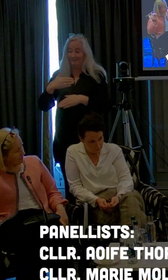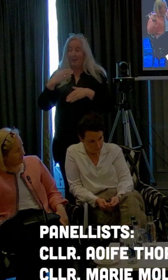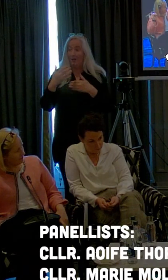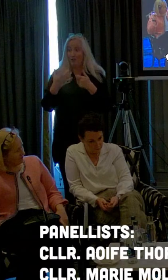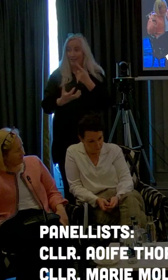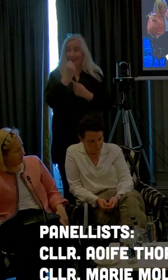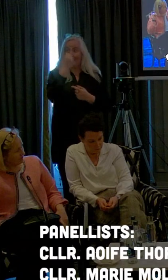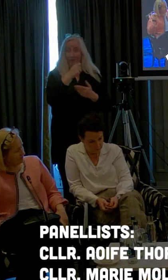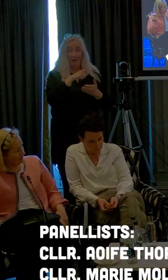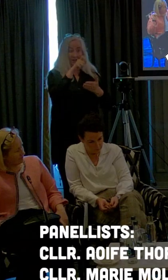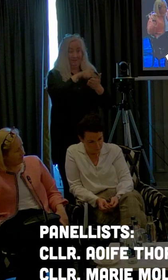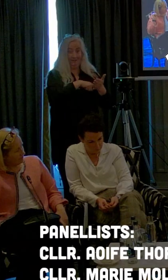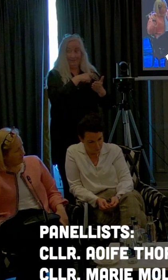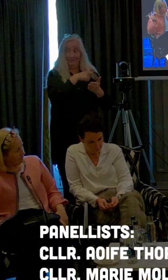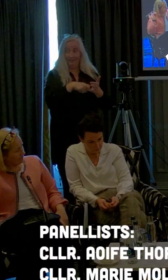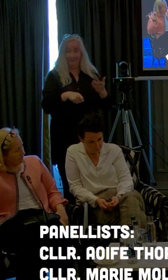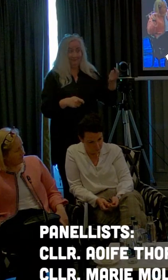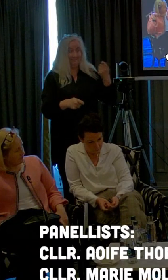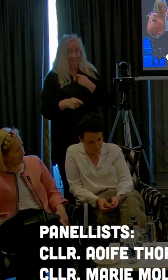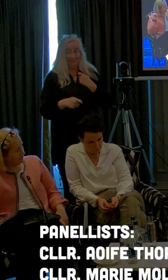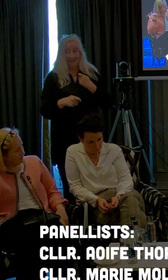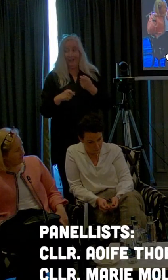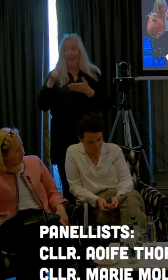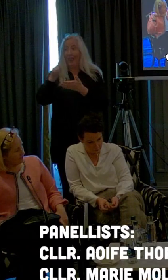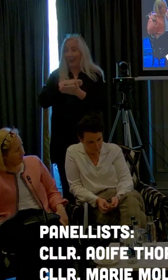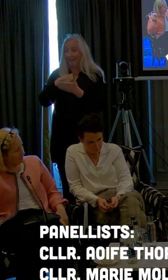and you are elected or whatever to the council,